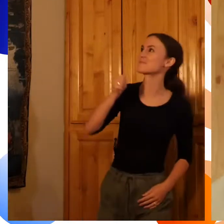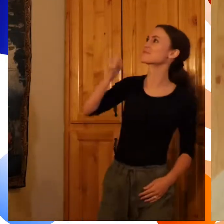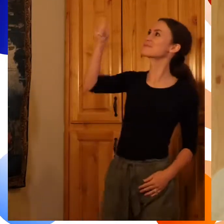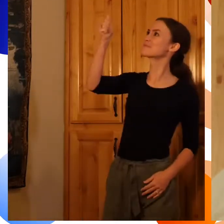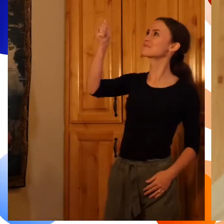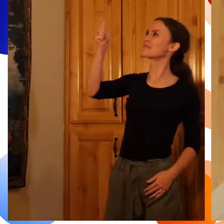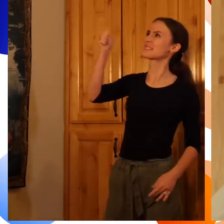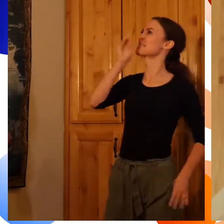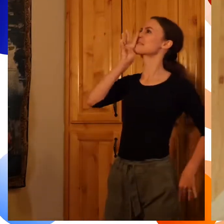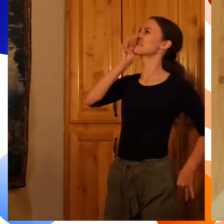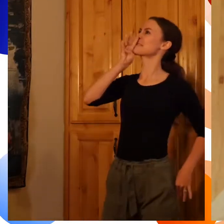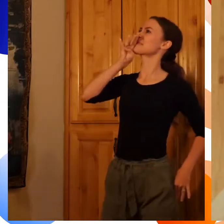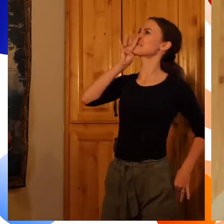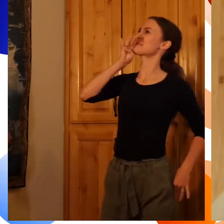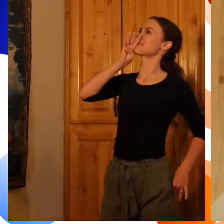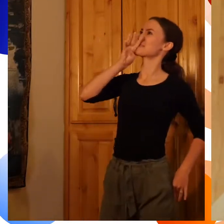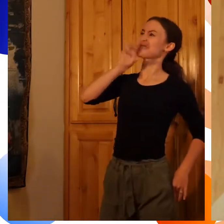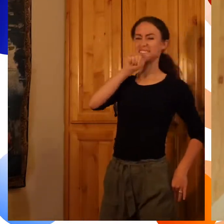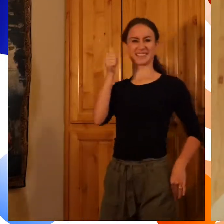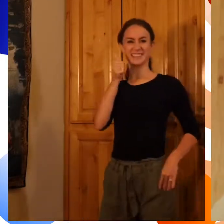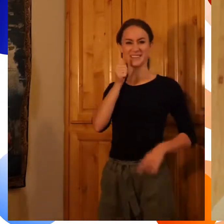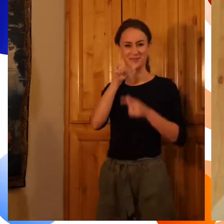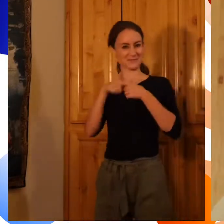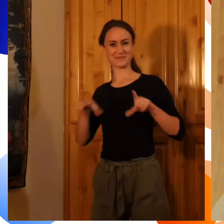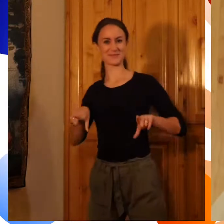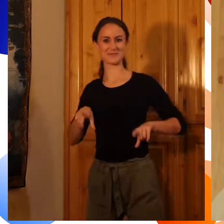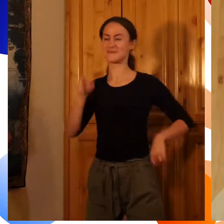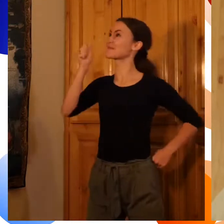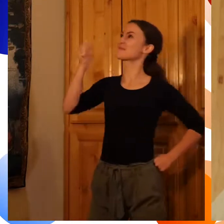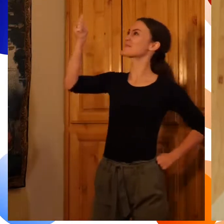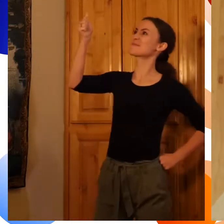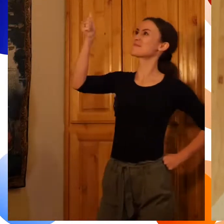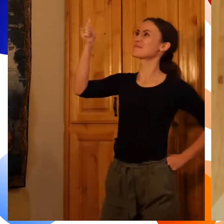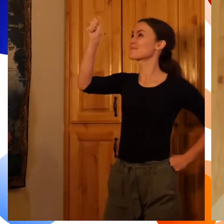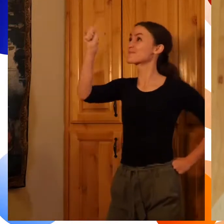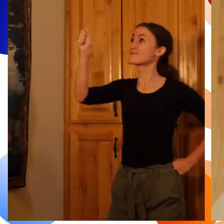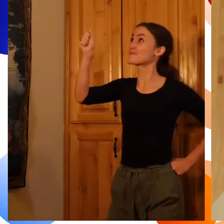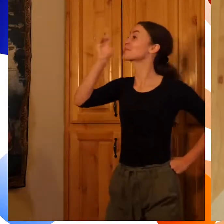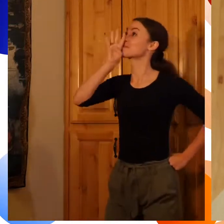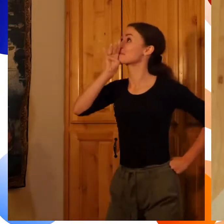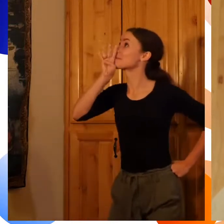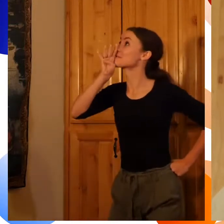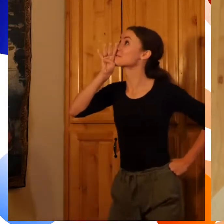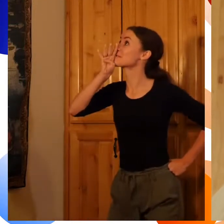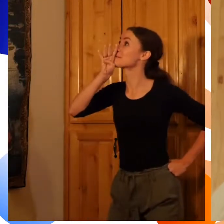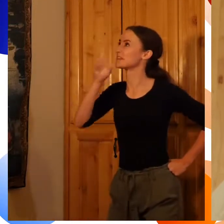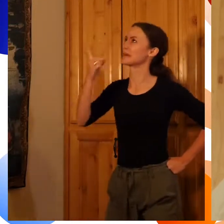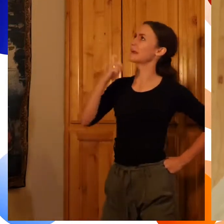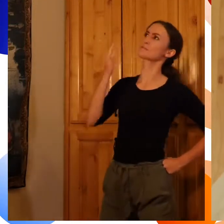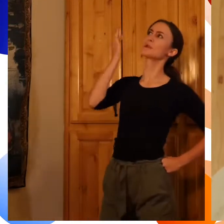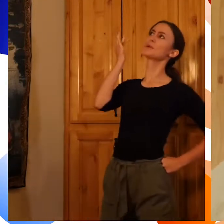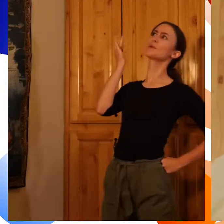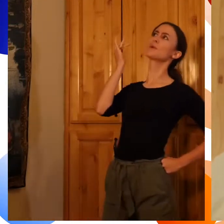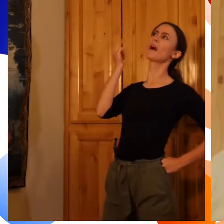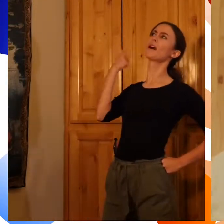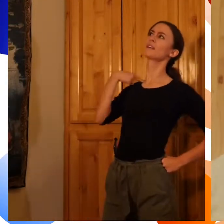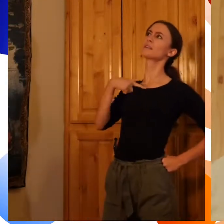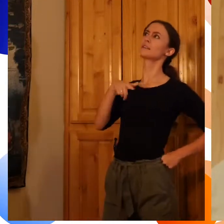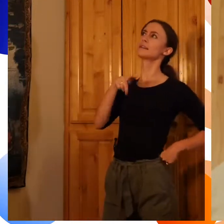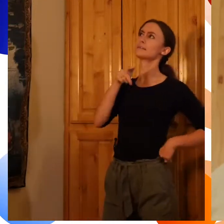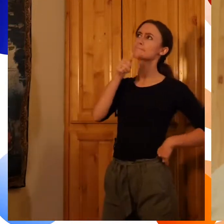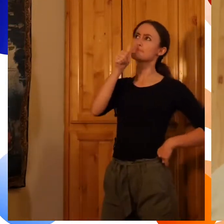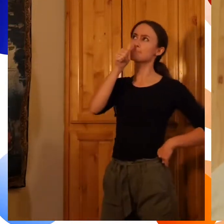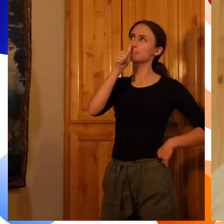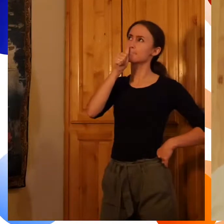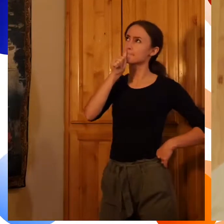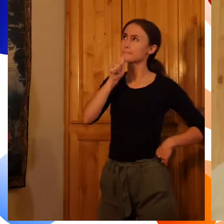and fairy like to pinch the unclean knight, and ask him why, on their so sacred paths, he dares